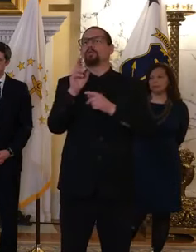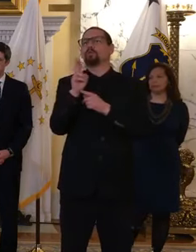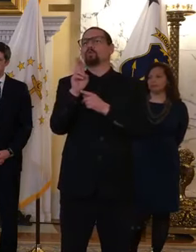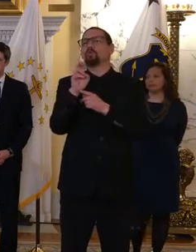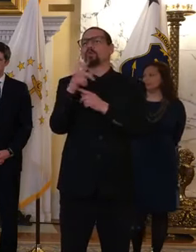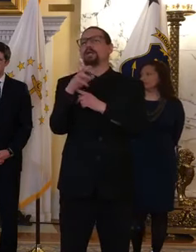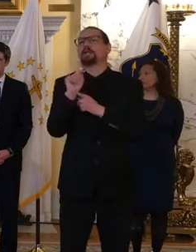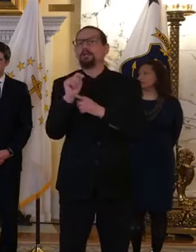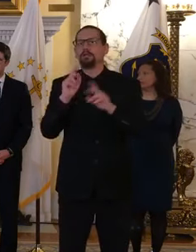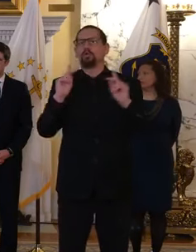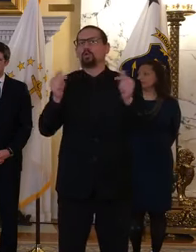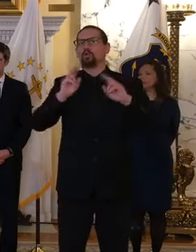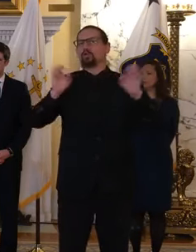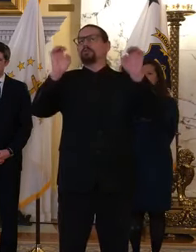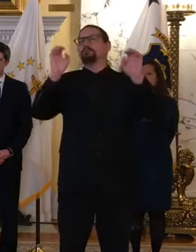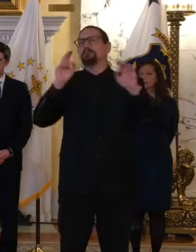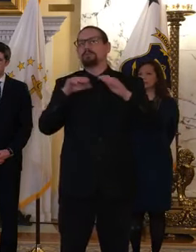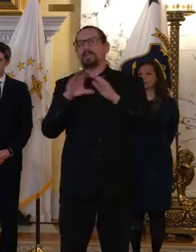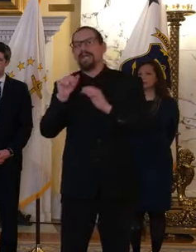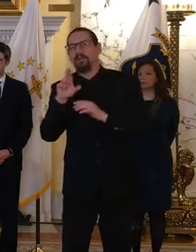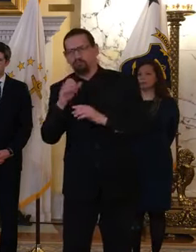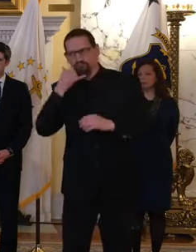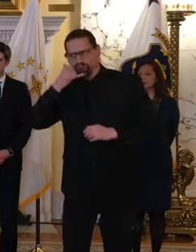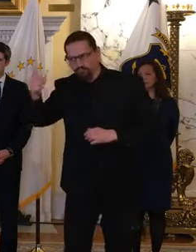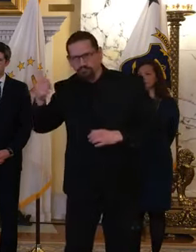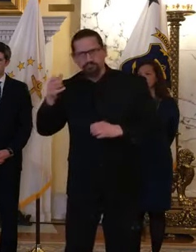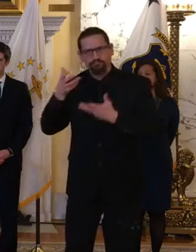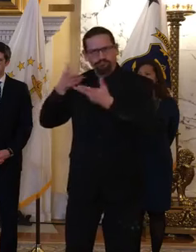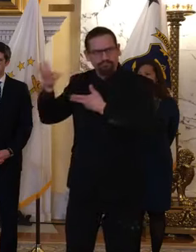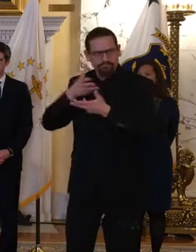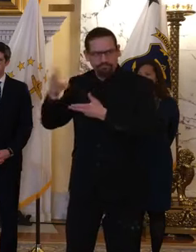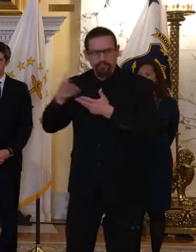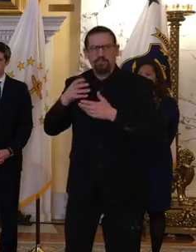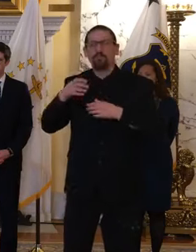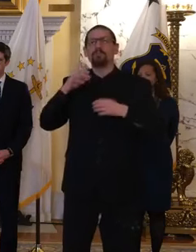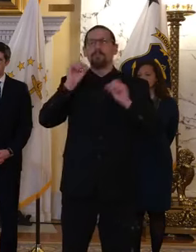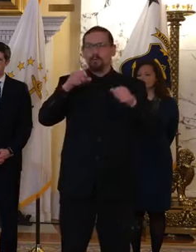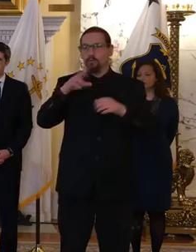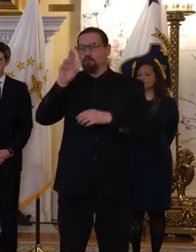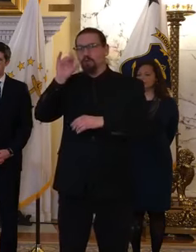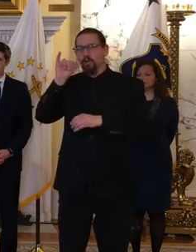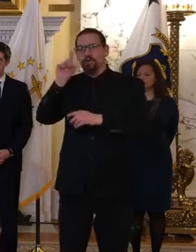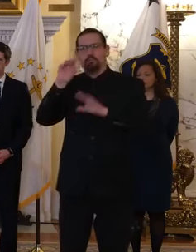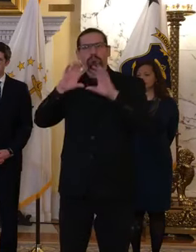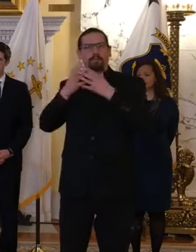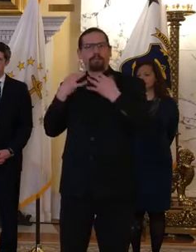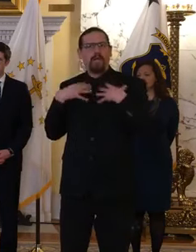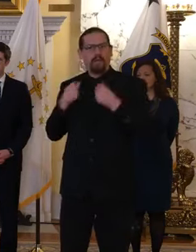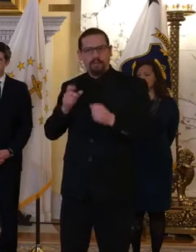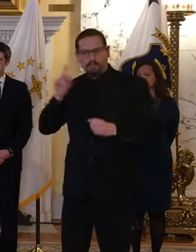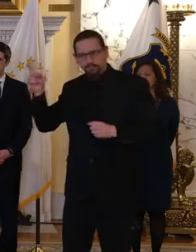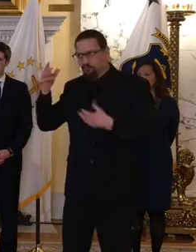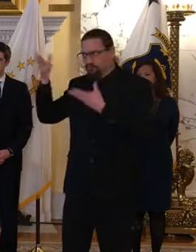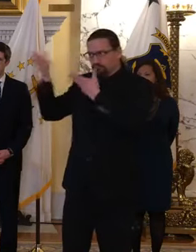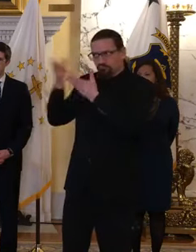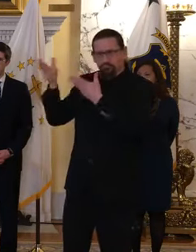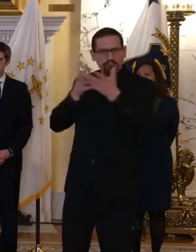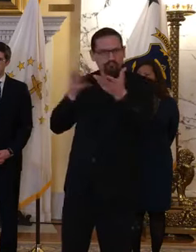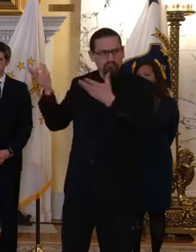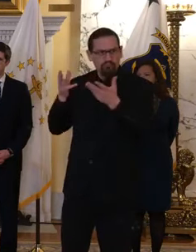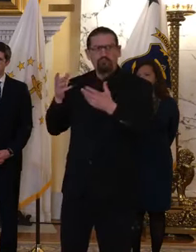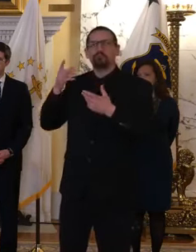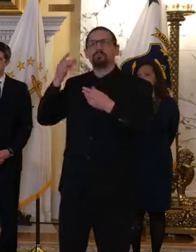those primary care provider options will ask you questions about how you feel, and if they think it's